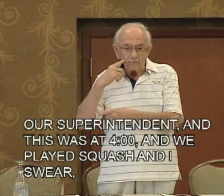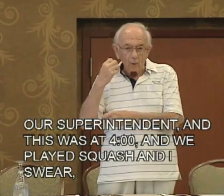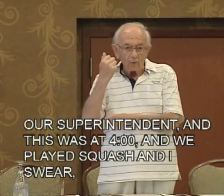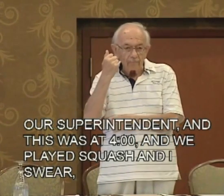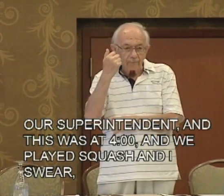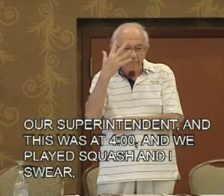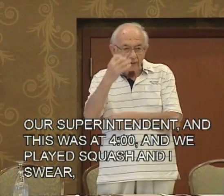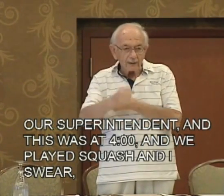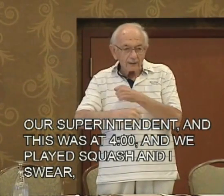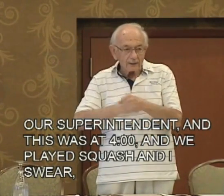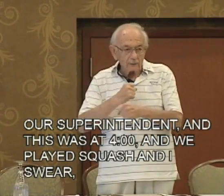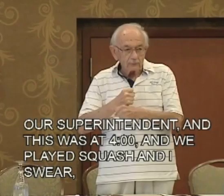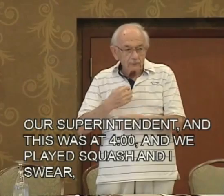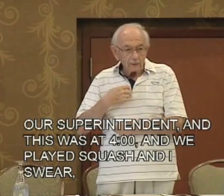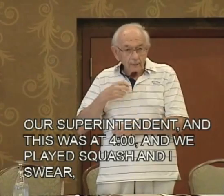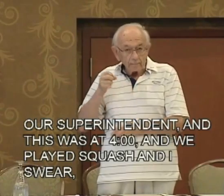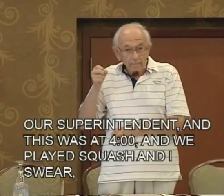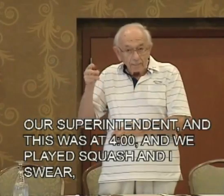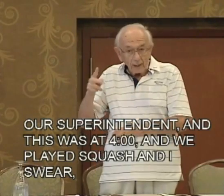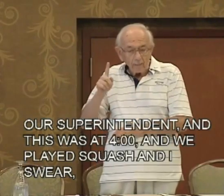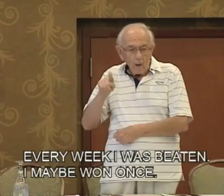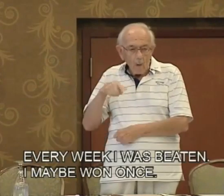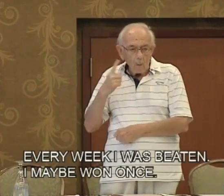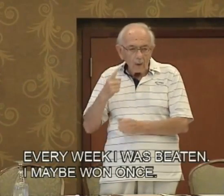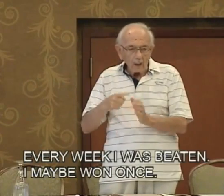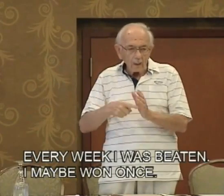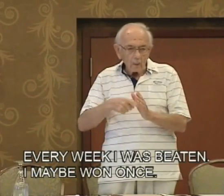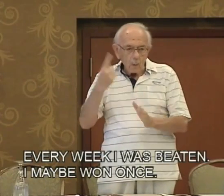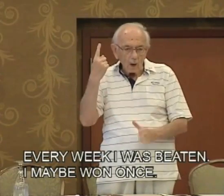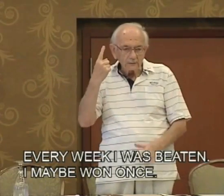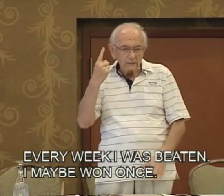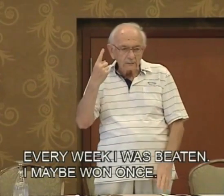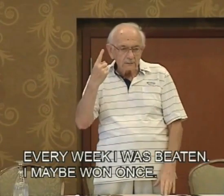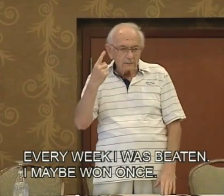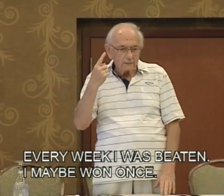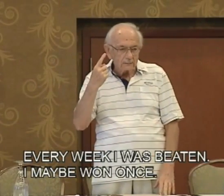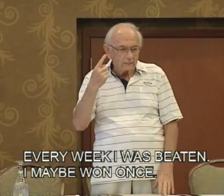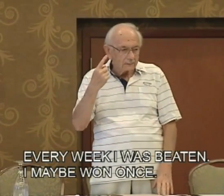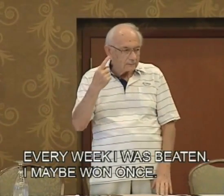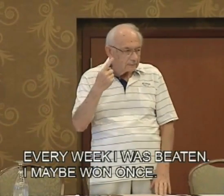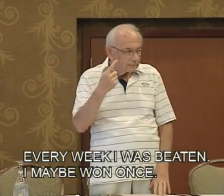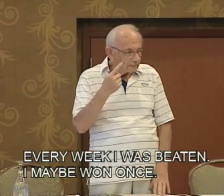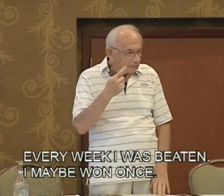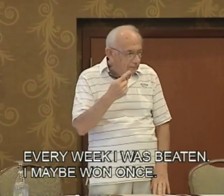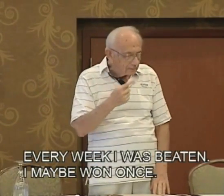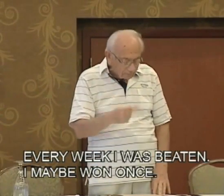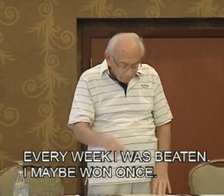we played squash and I swear every week I was beaten I maybe won once